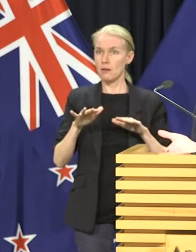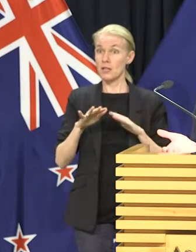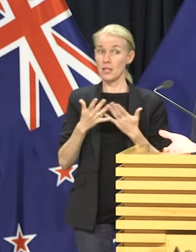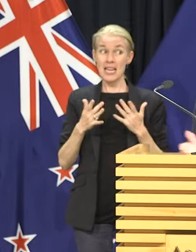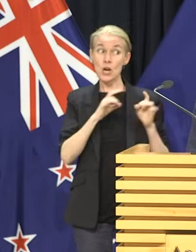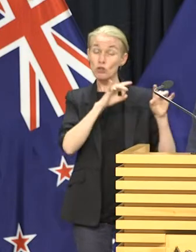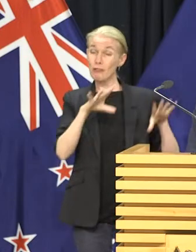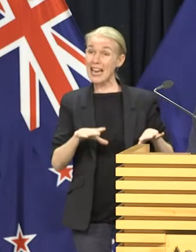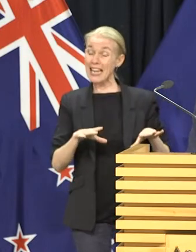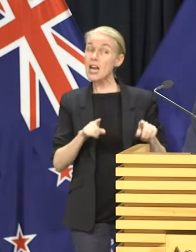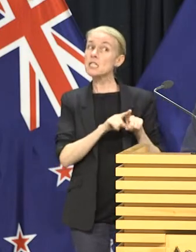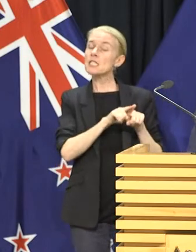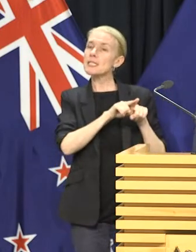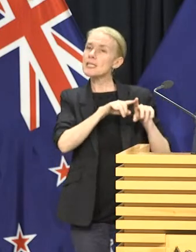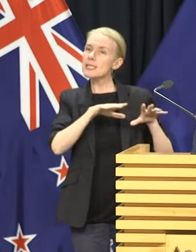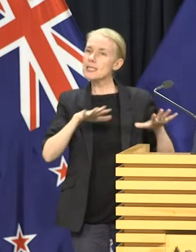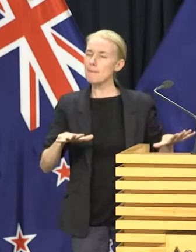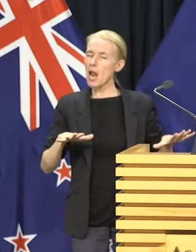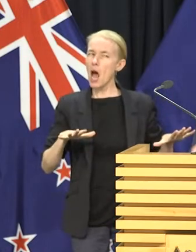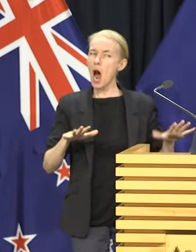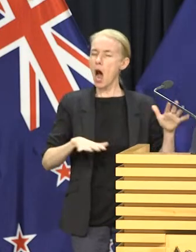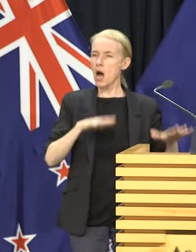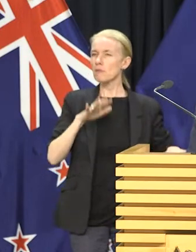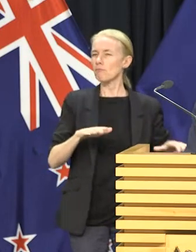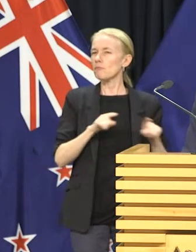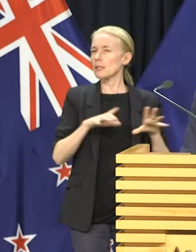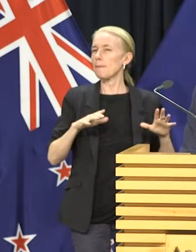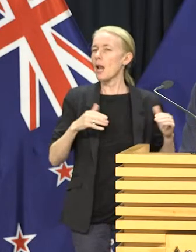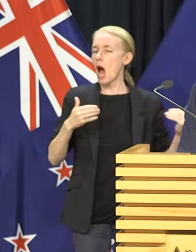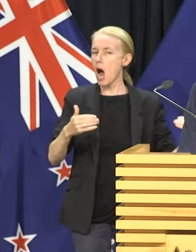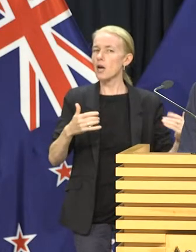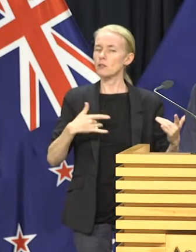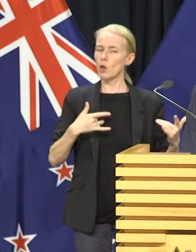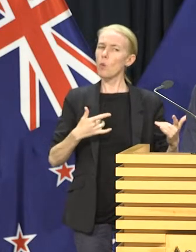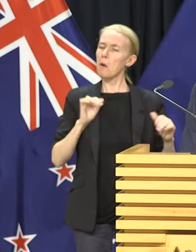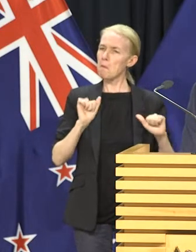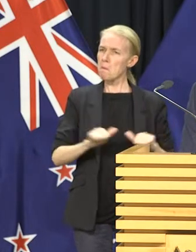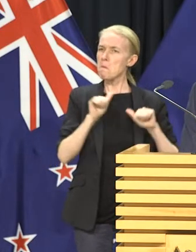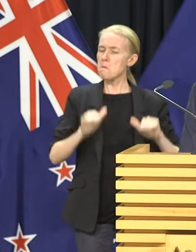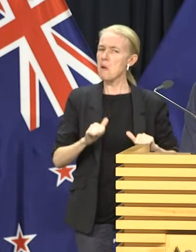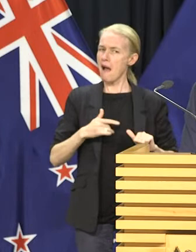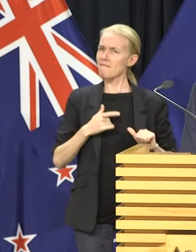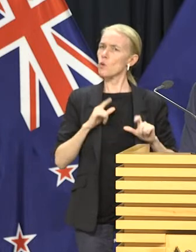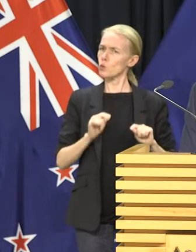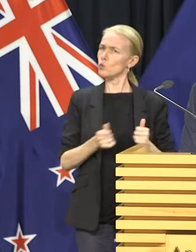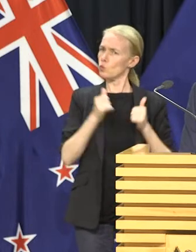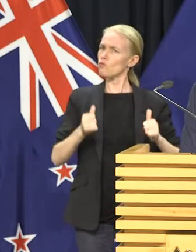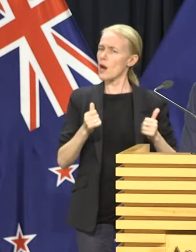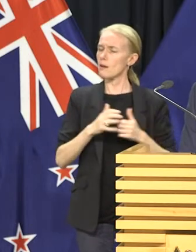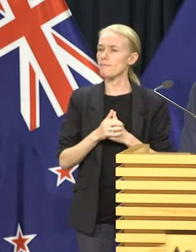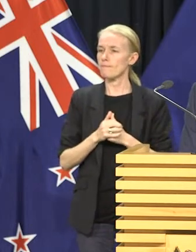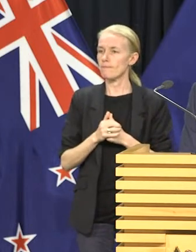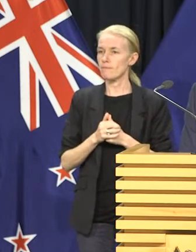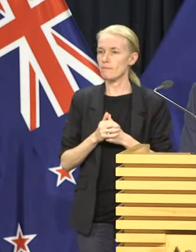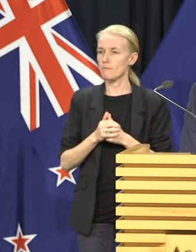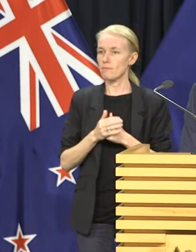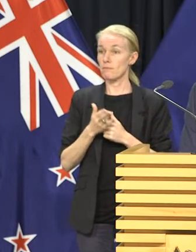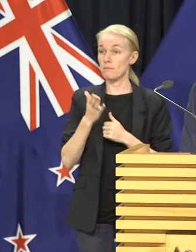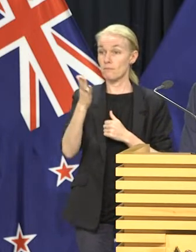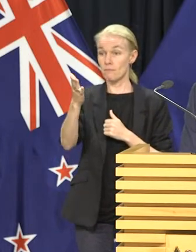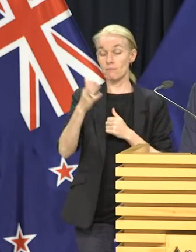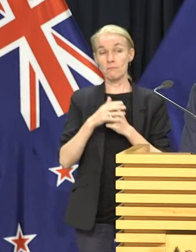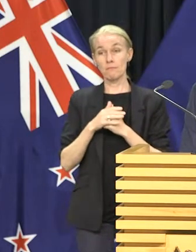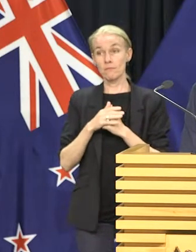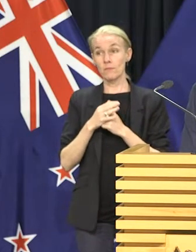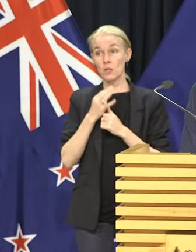taking a similar elimination type approach. But can you give us an update on the Ministry of Health's